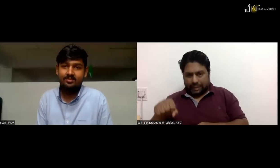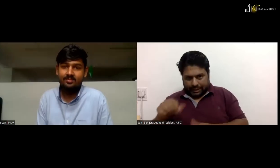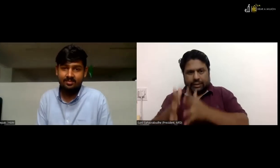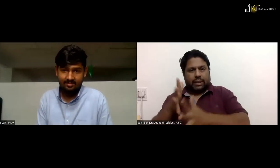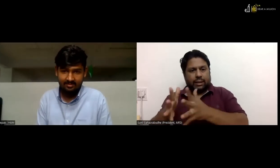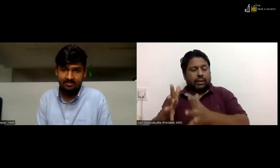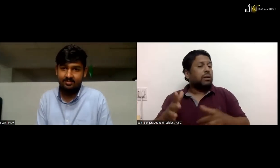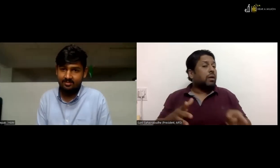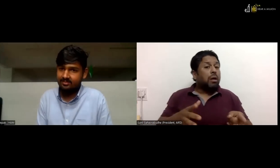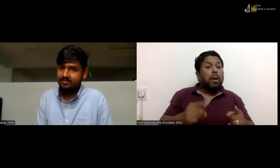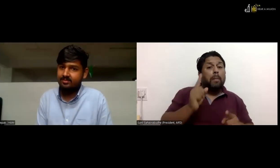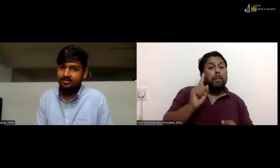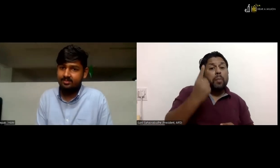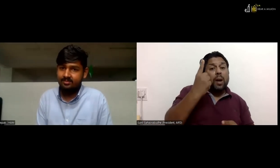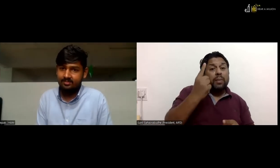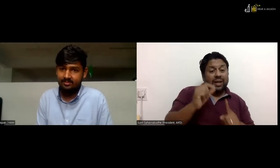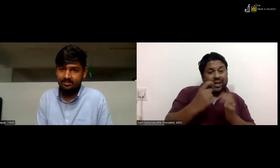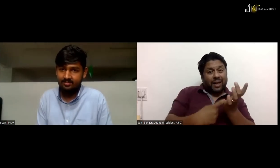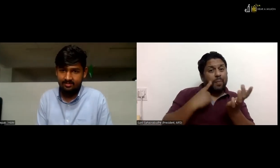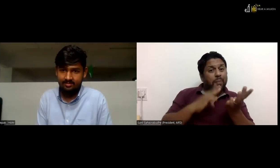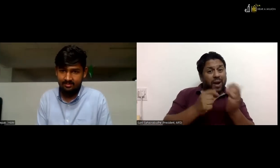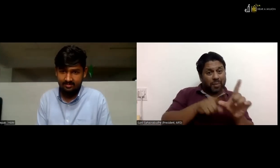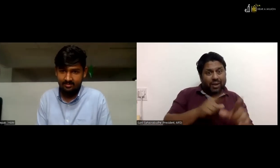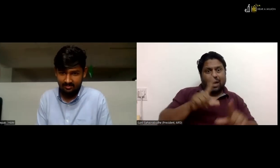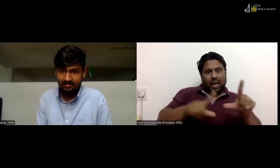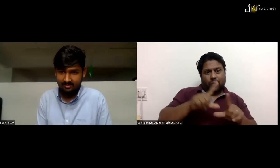The a person eventually speaks a